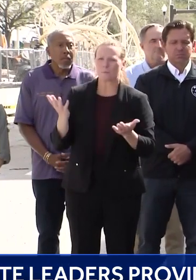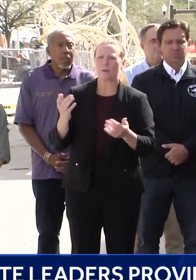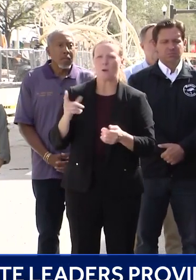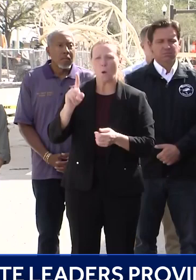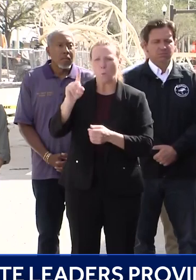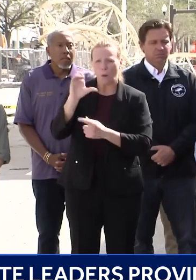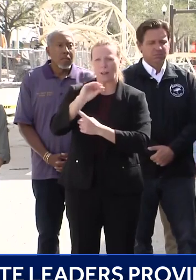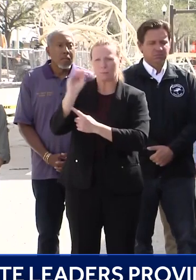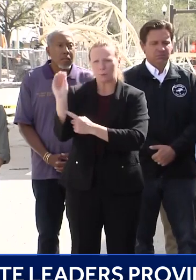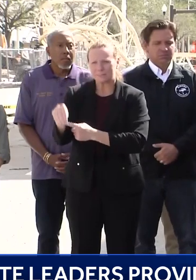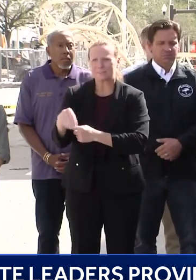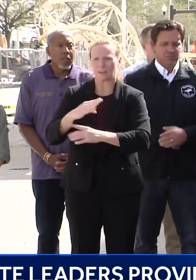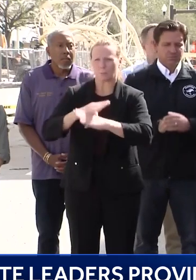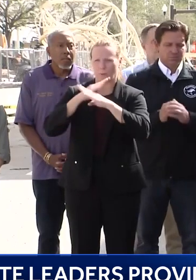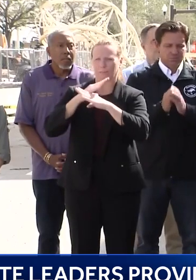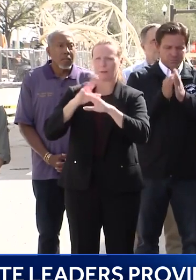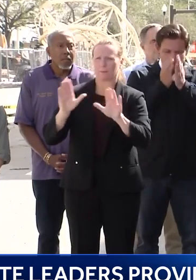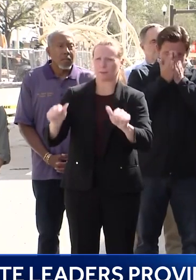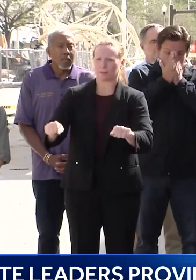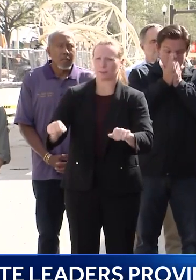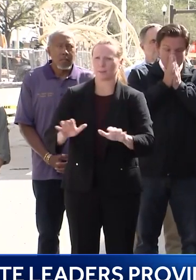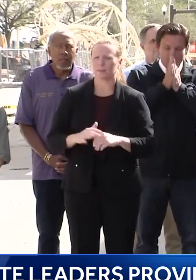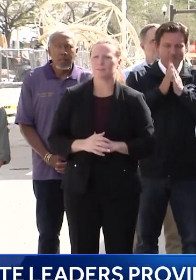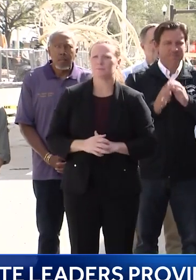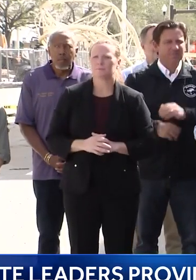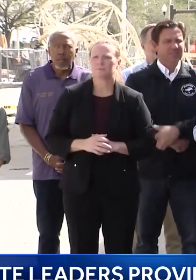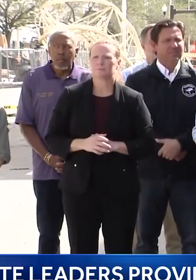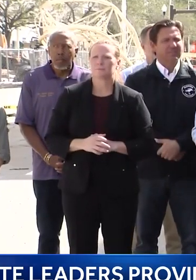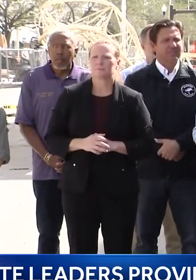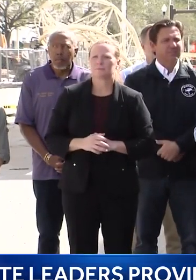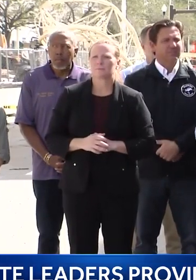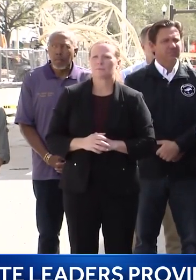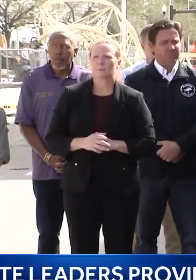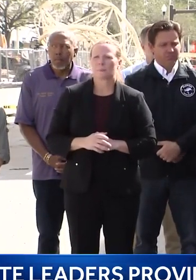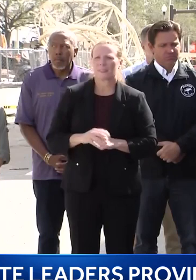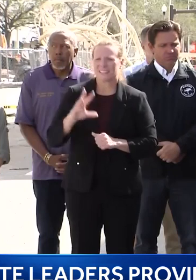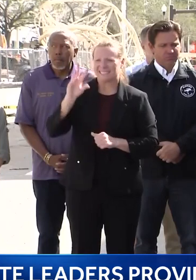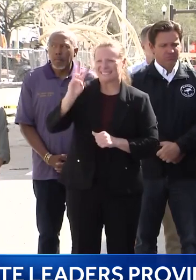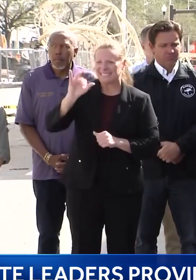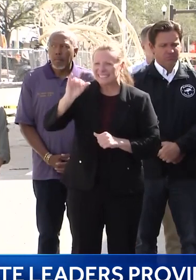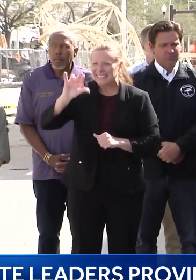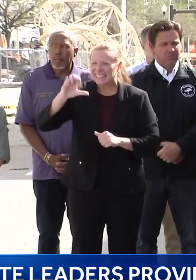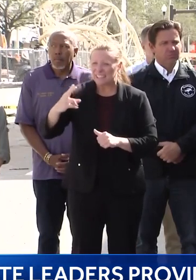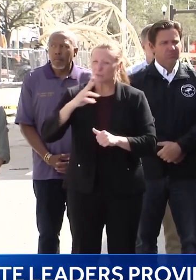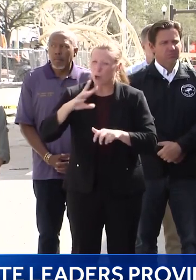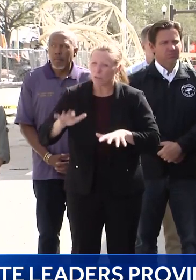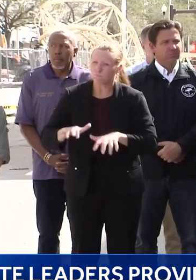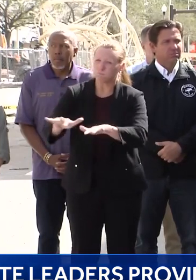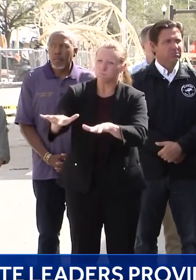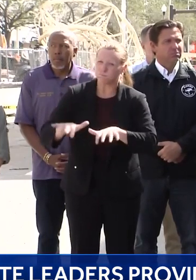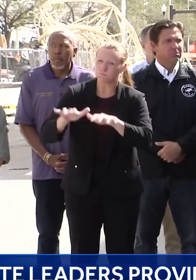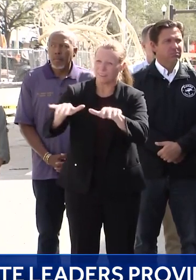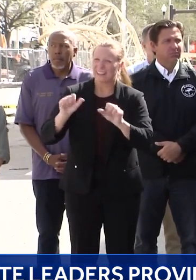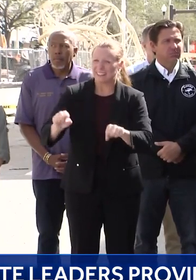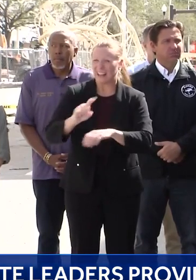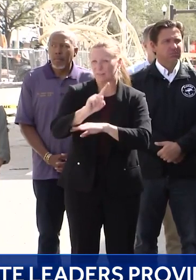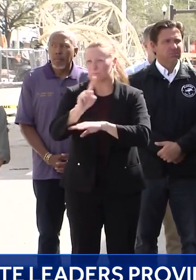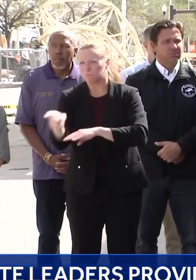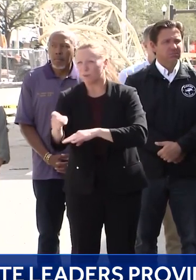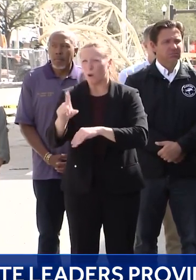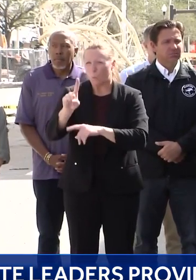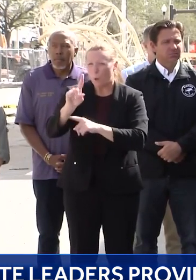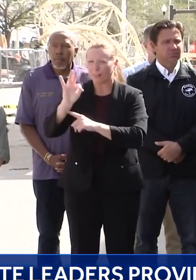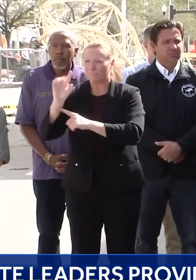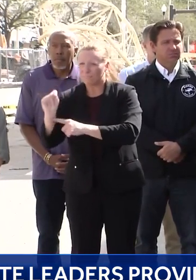100% preventable. 6 inches of moving water can knock a person over. 1 foot of moving